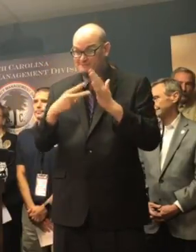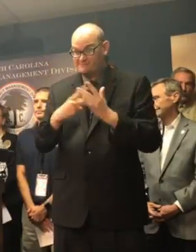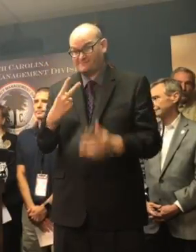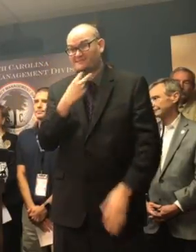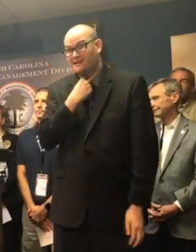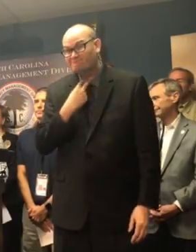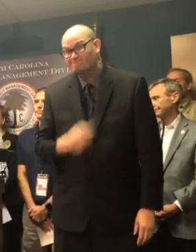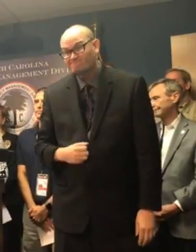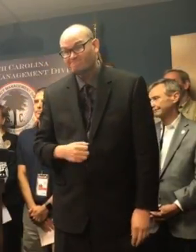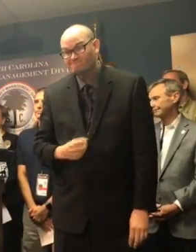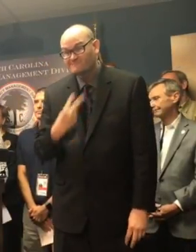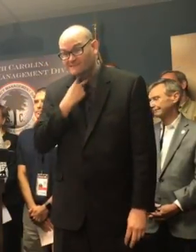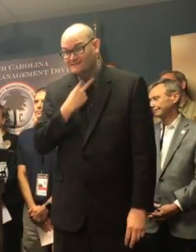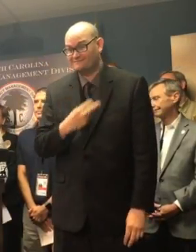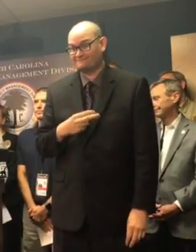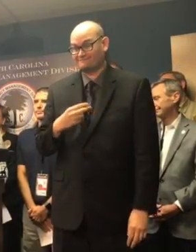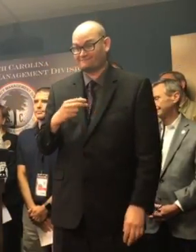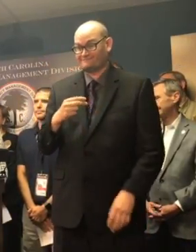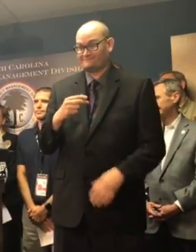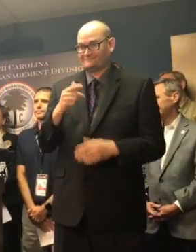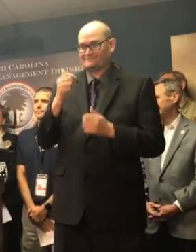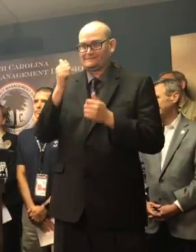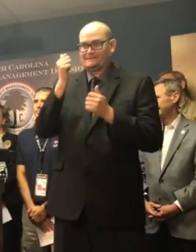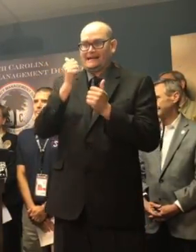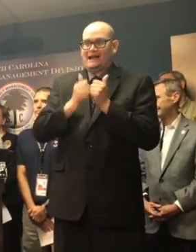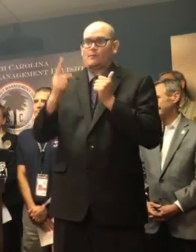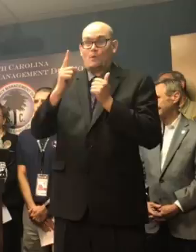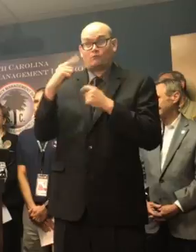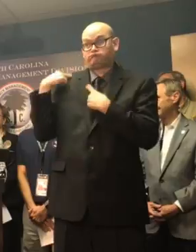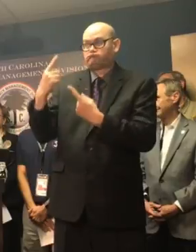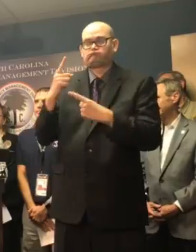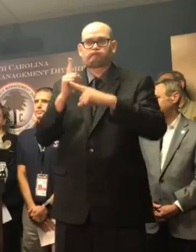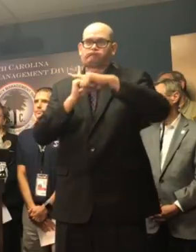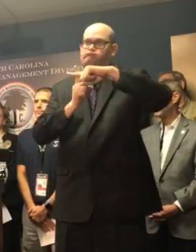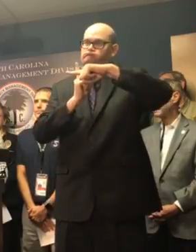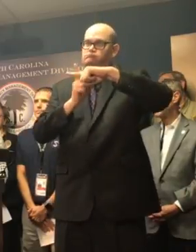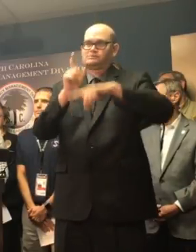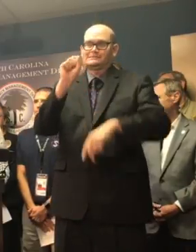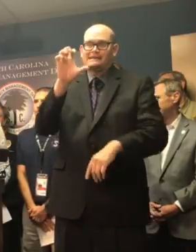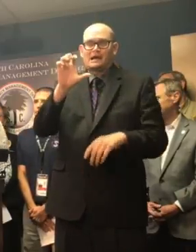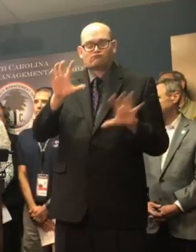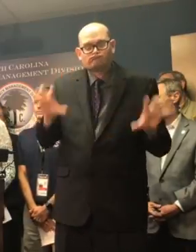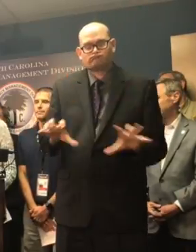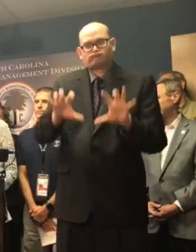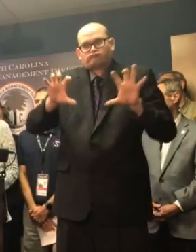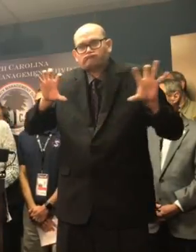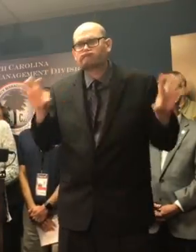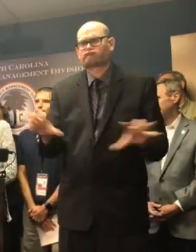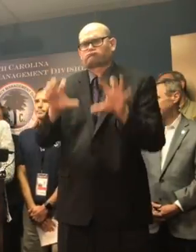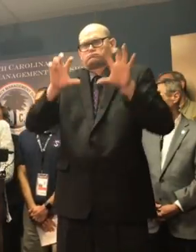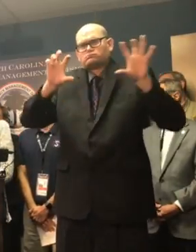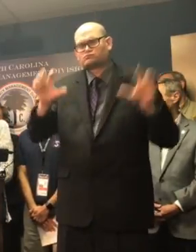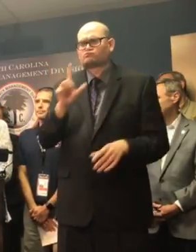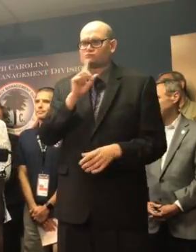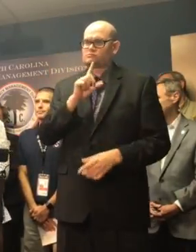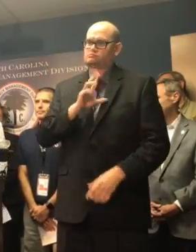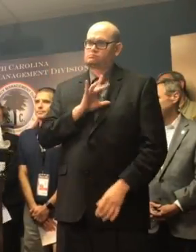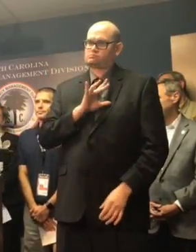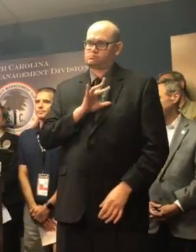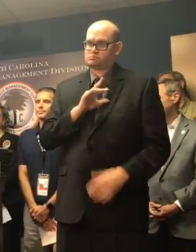with the lane reversal. Please take advantage of the fact that it's there now. We can't promise you what you're going to have after we go forward.